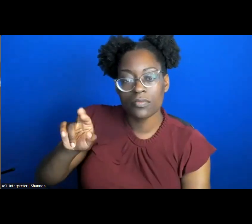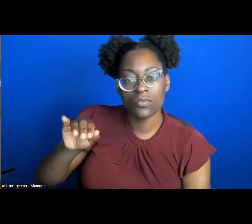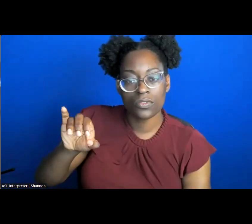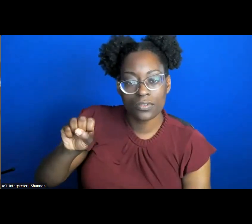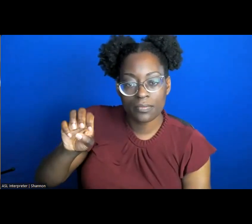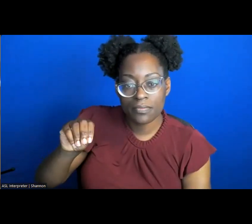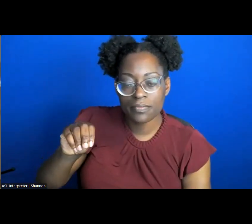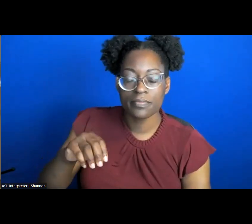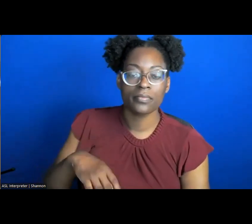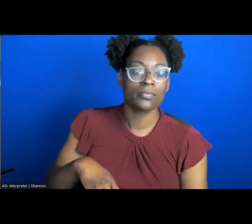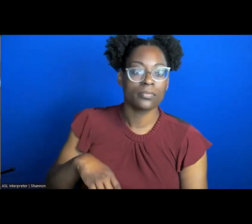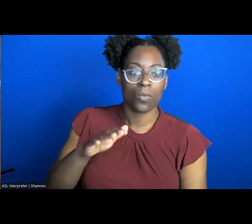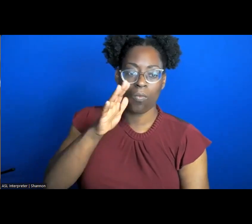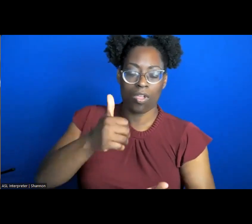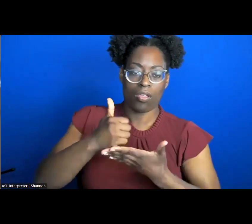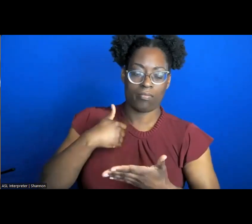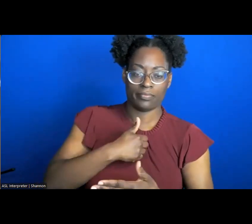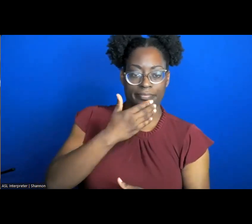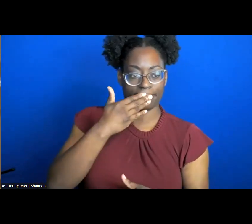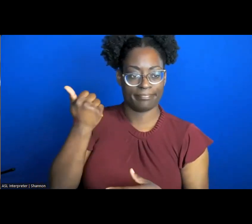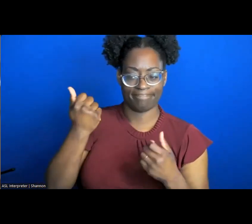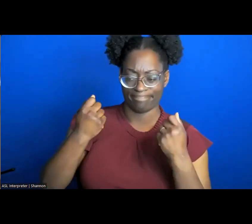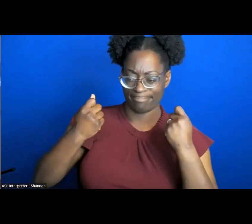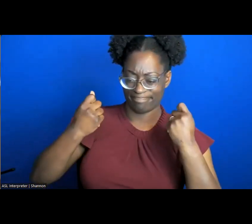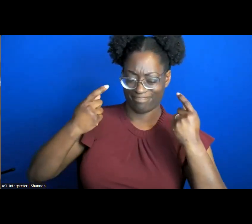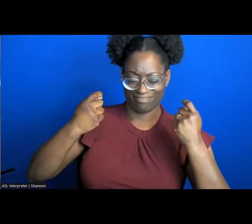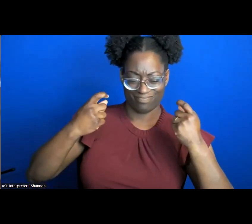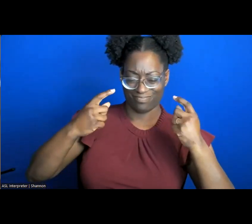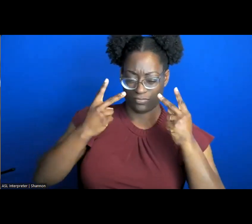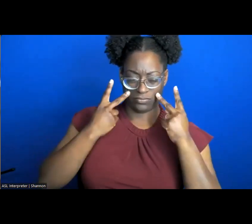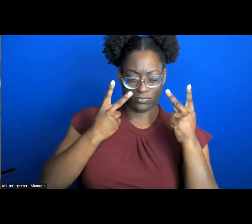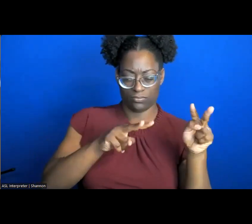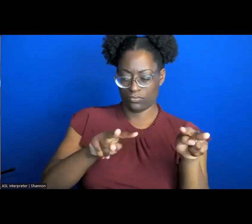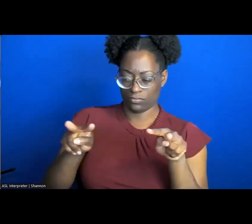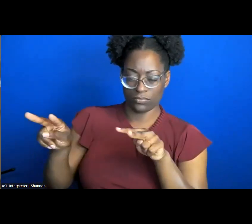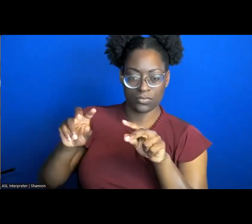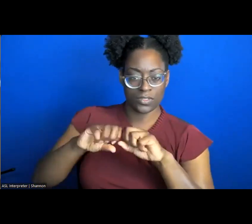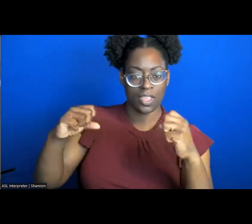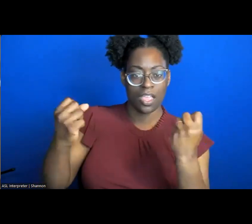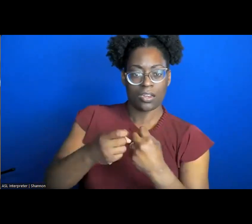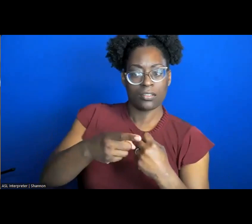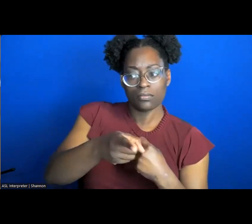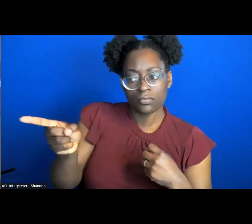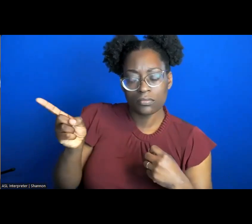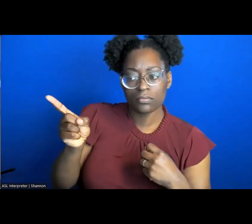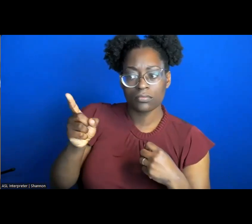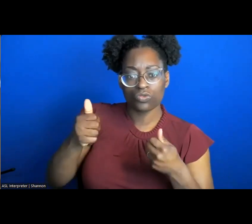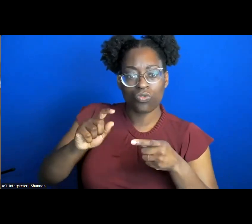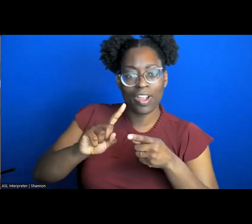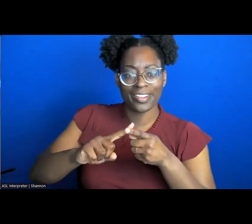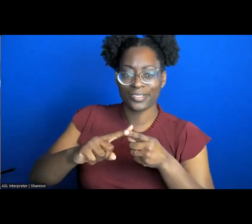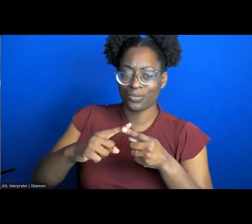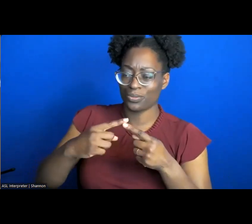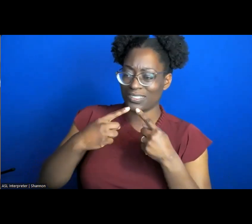again, acknowledge the fact that our society may position us, speaking to Black people, position us to feel some kind of way, to have to deal